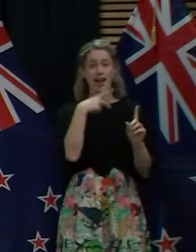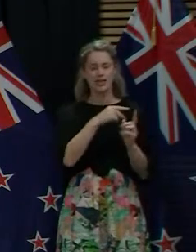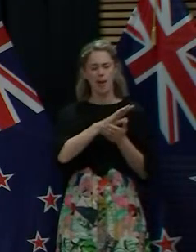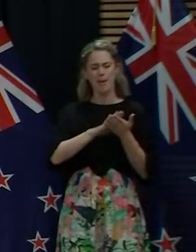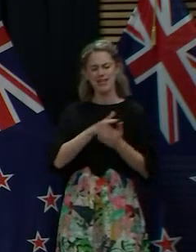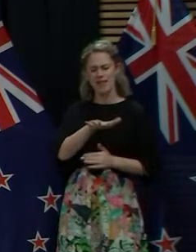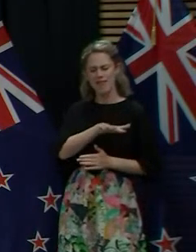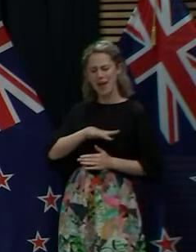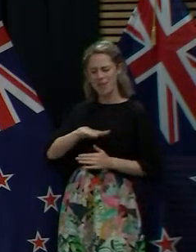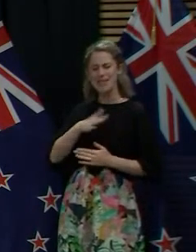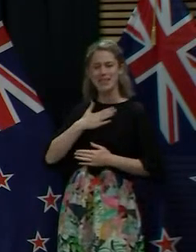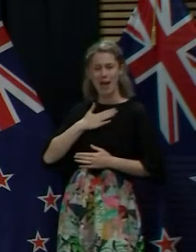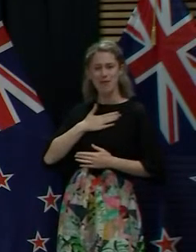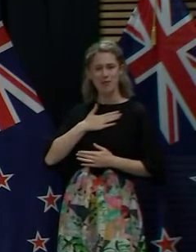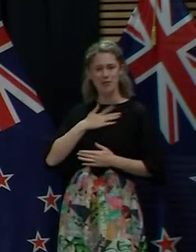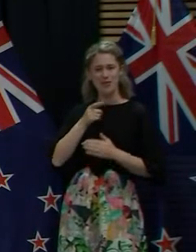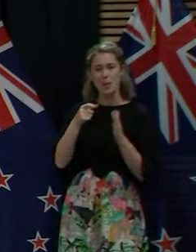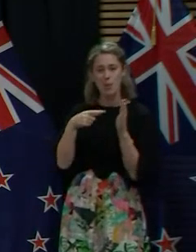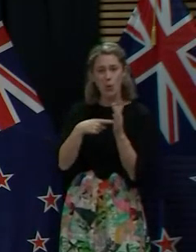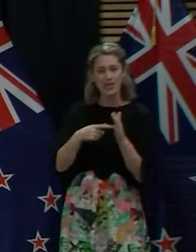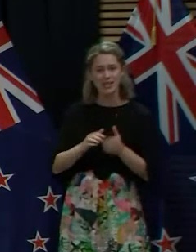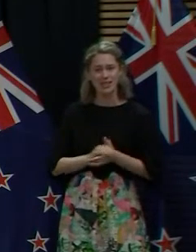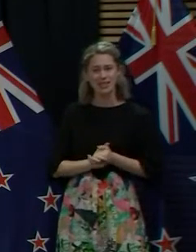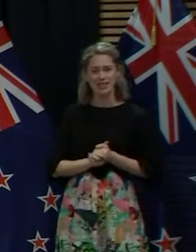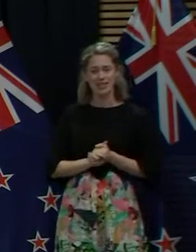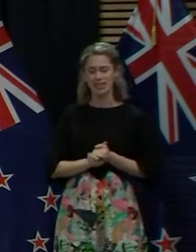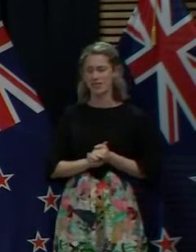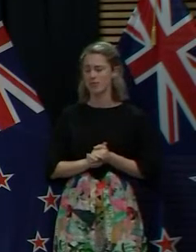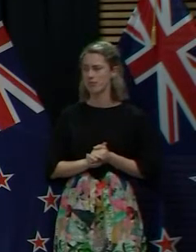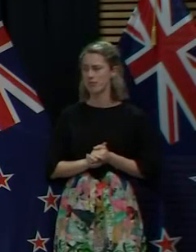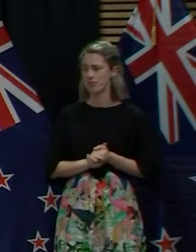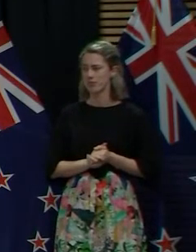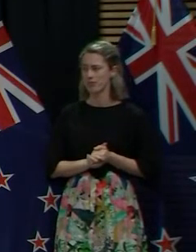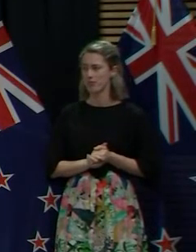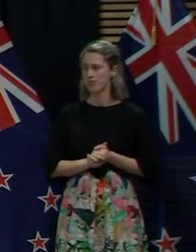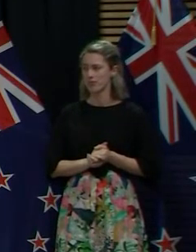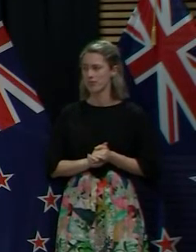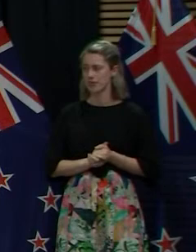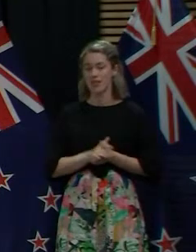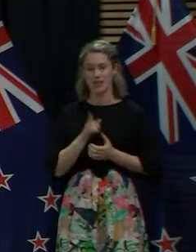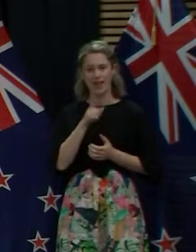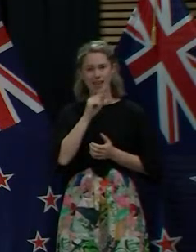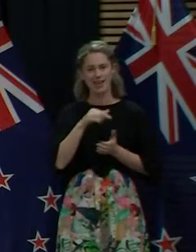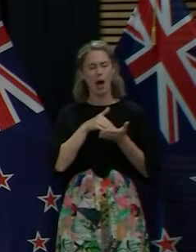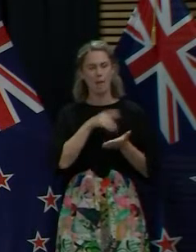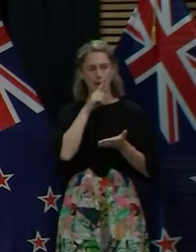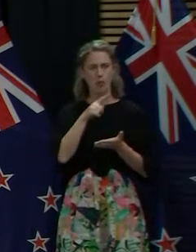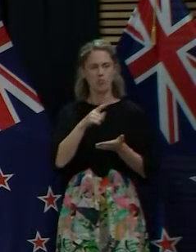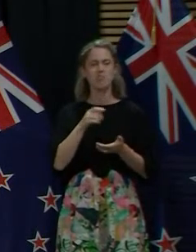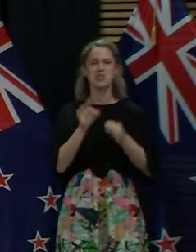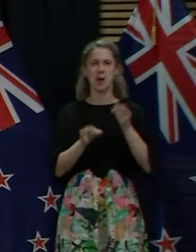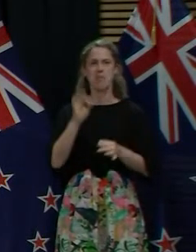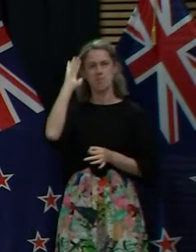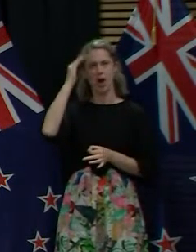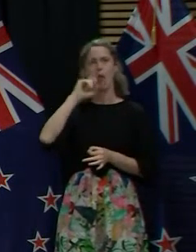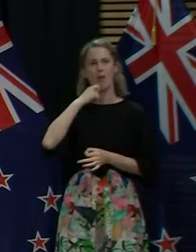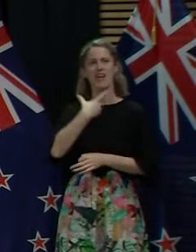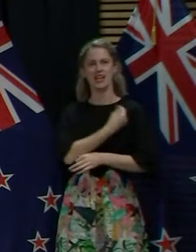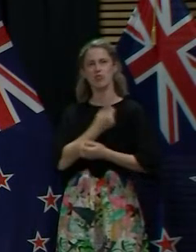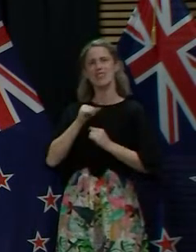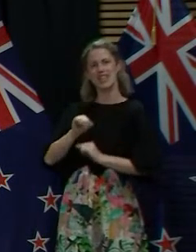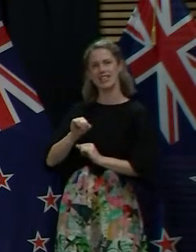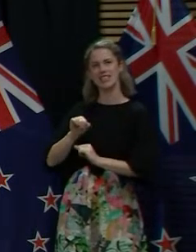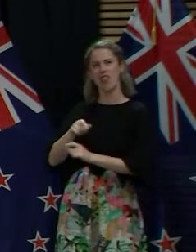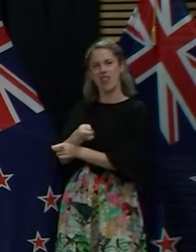keep your family safe. And we've seen that actually time and time again. That has been one of the biggest motivating factors for people to get vaccinated. It's often